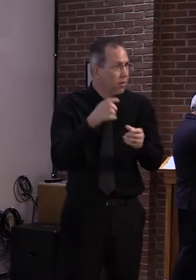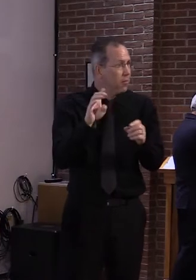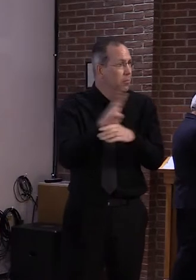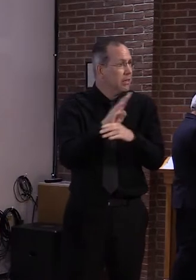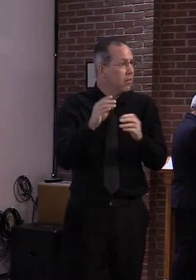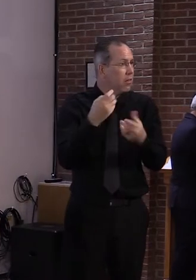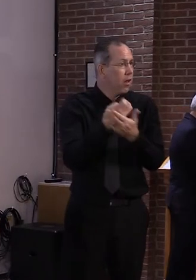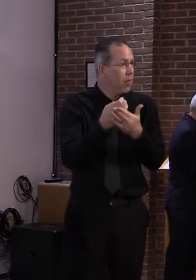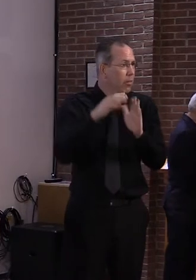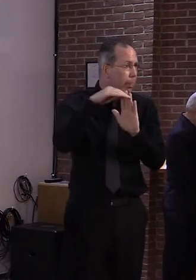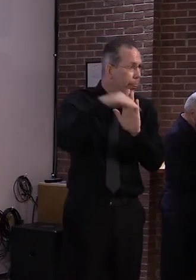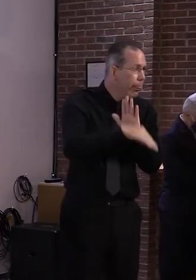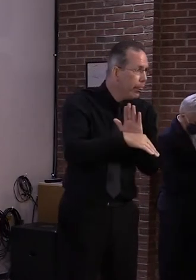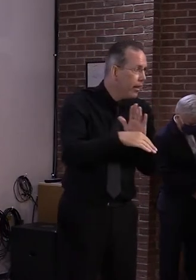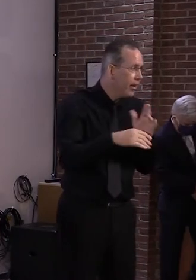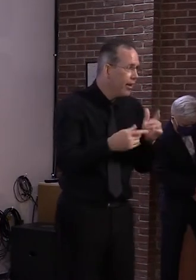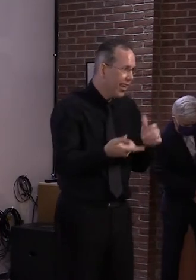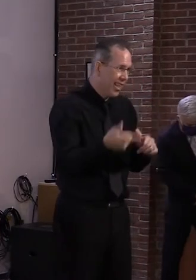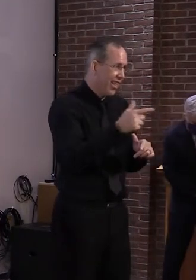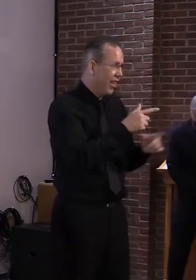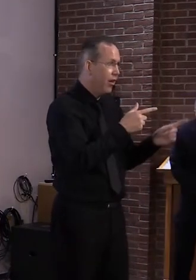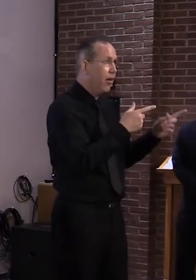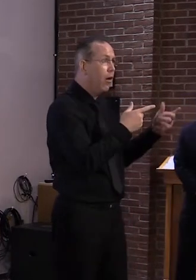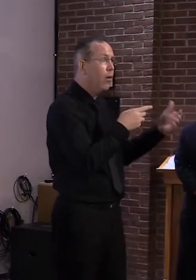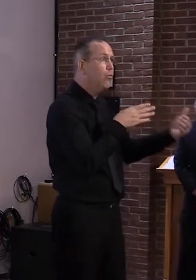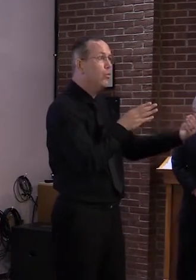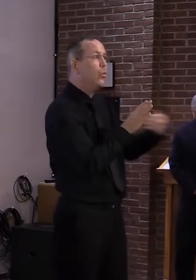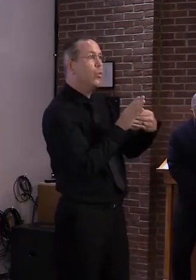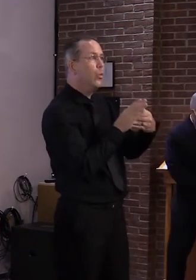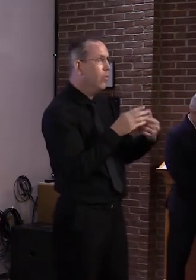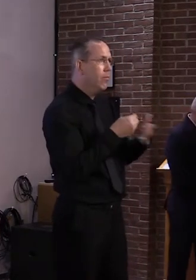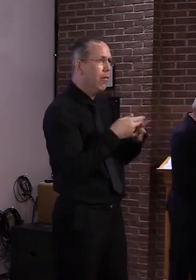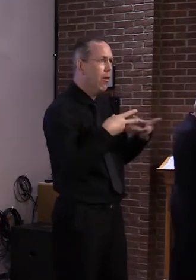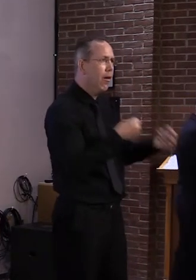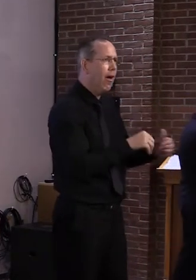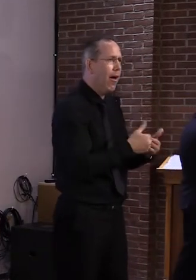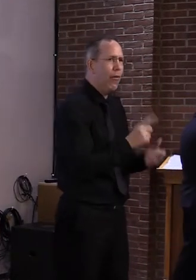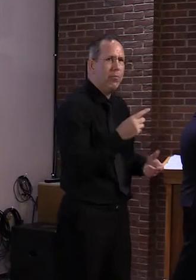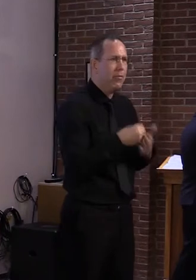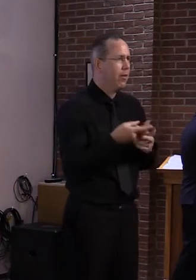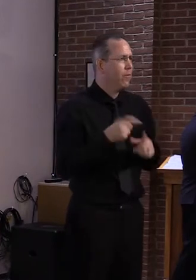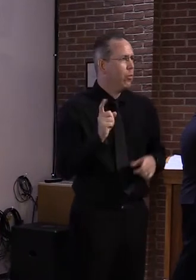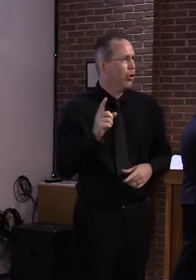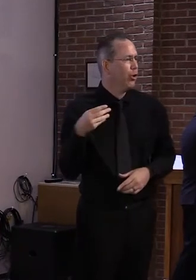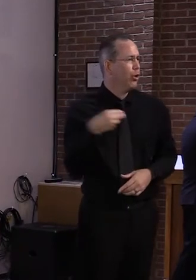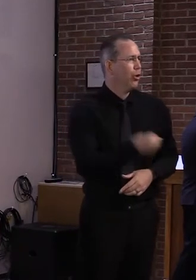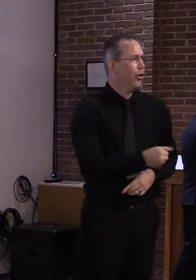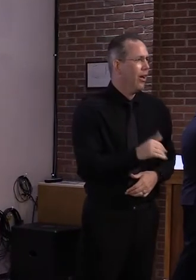belt. So those areas remain for me. I believe